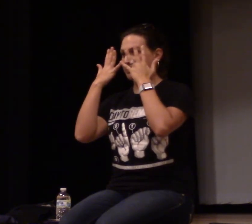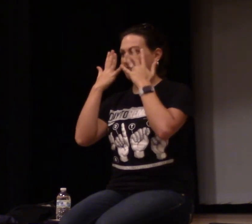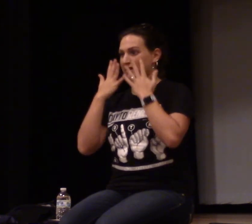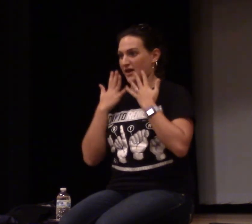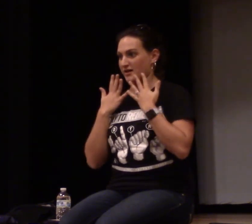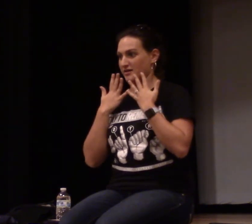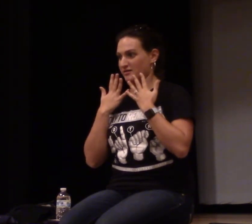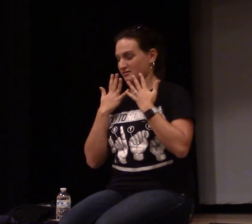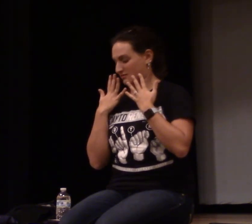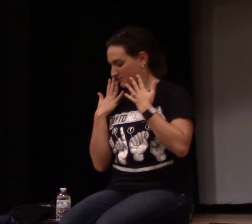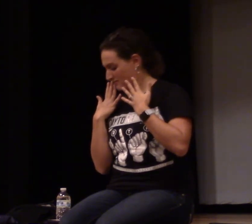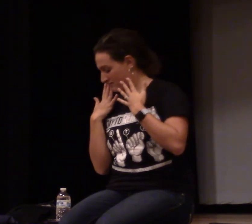sad,